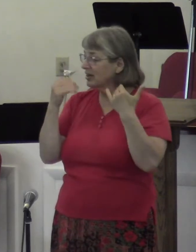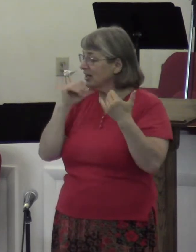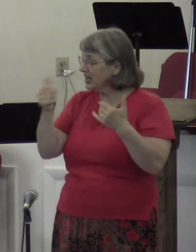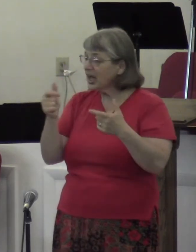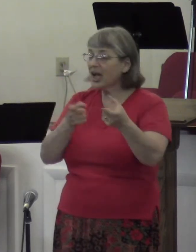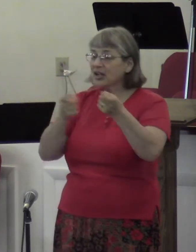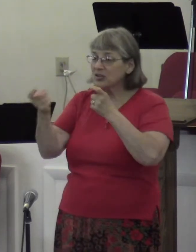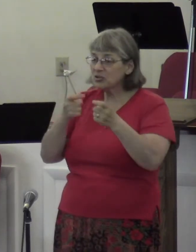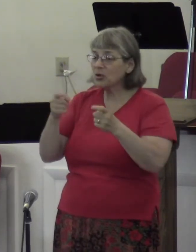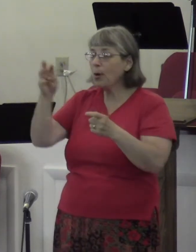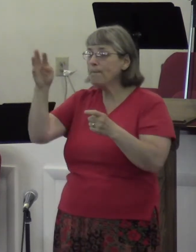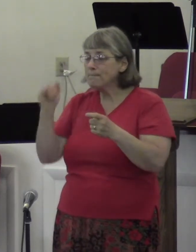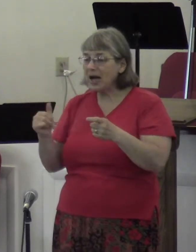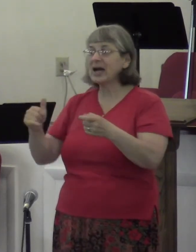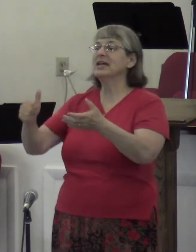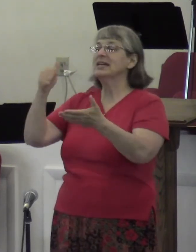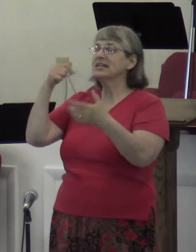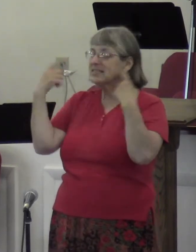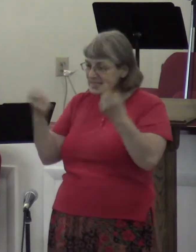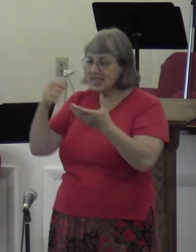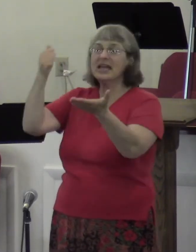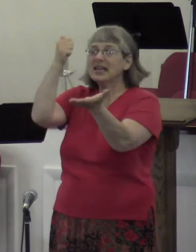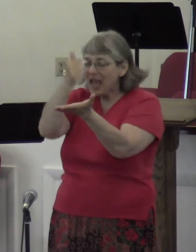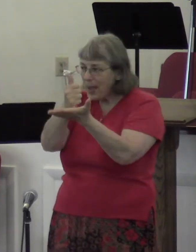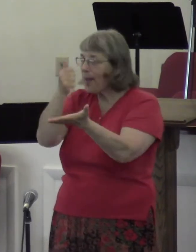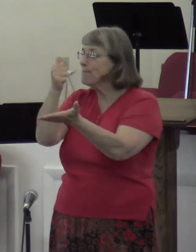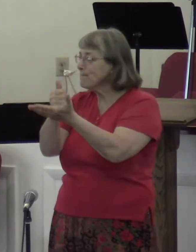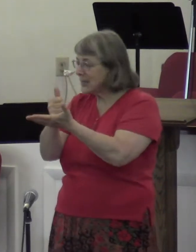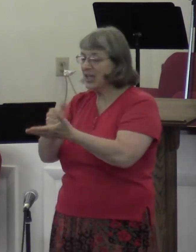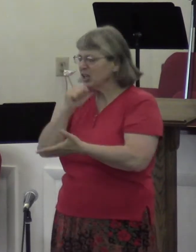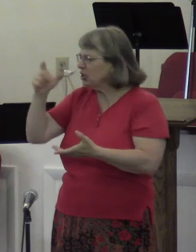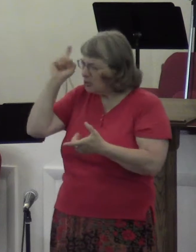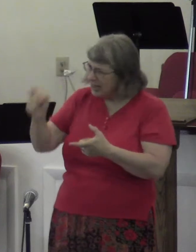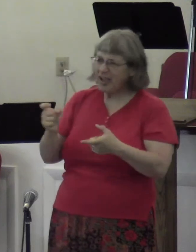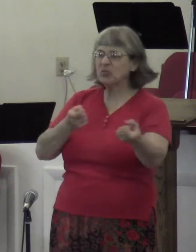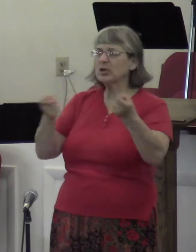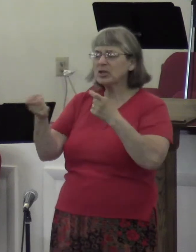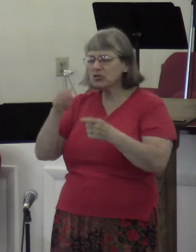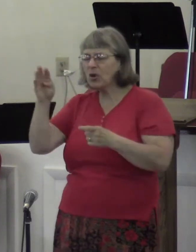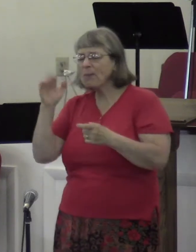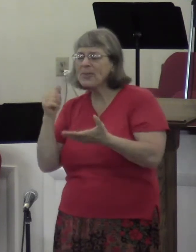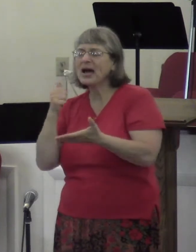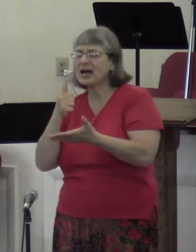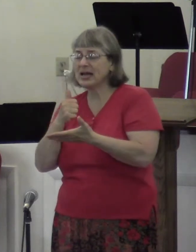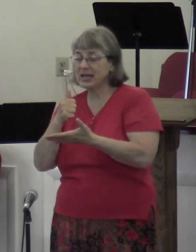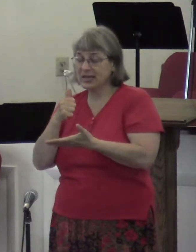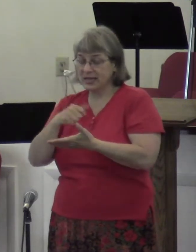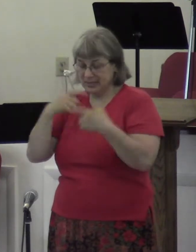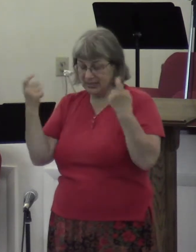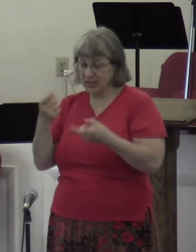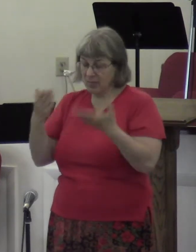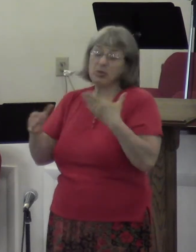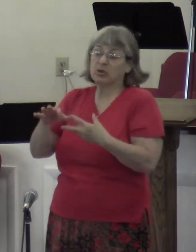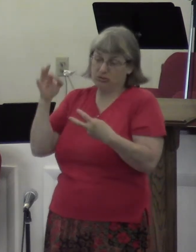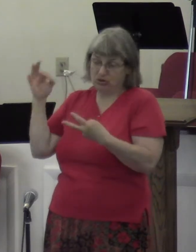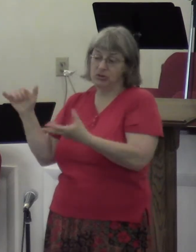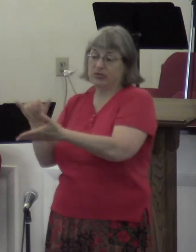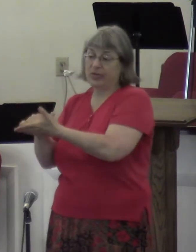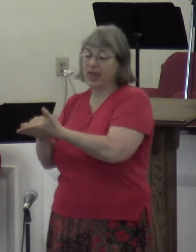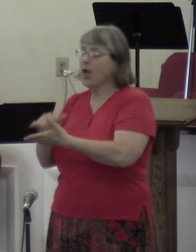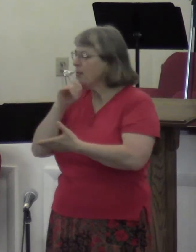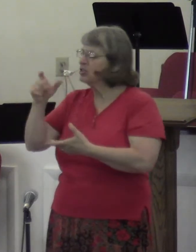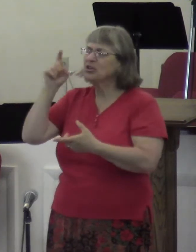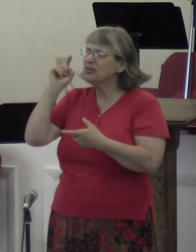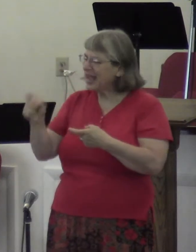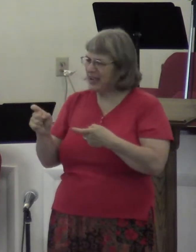controlled by sin. No longer. You don't have to be. You might choose to be, but you don't